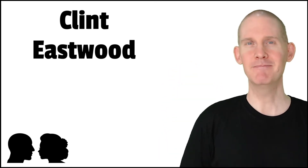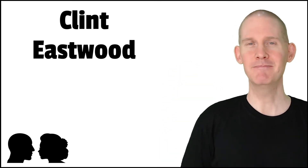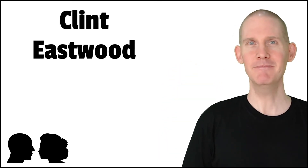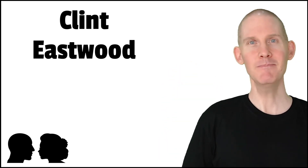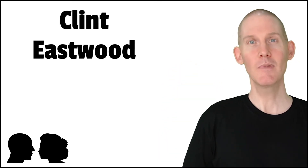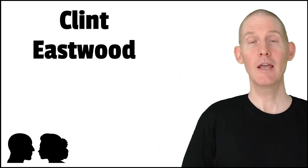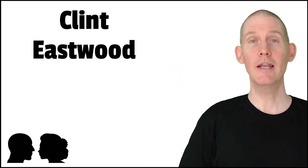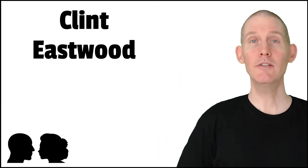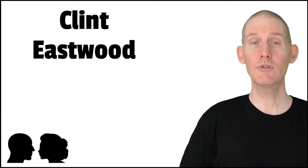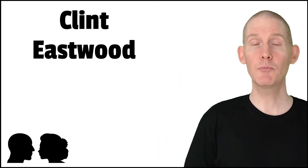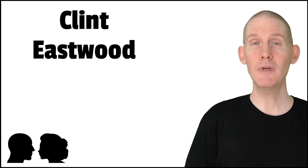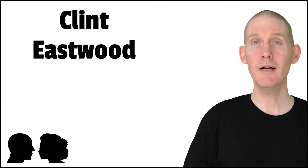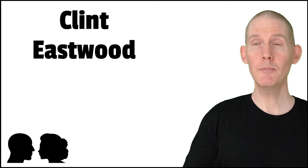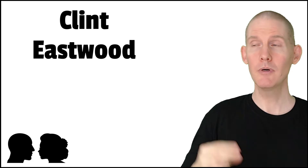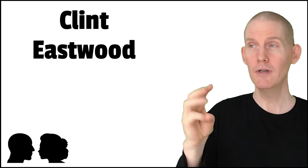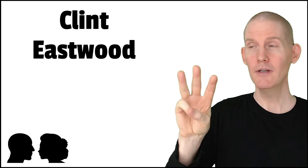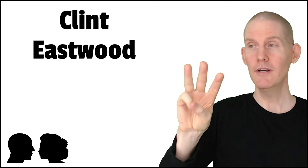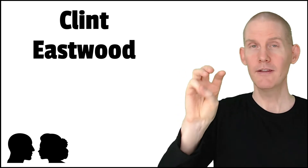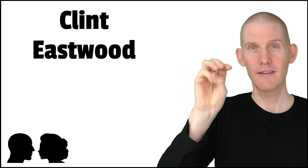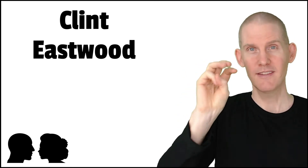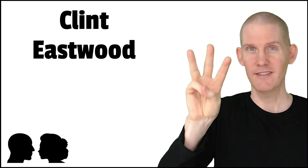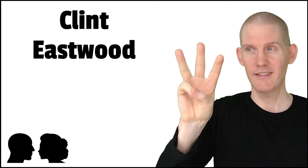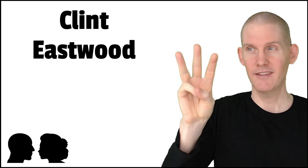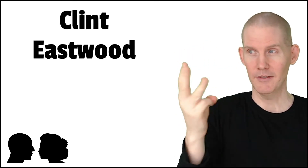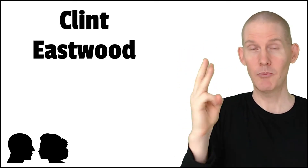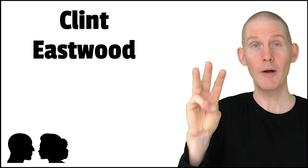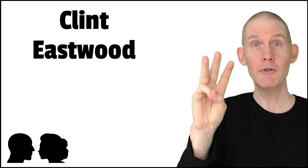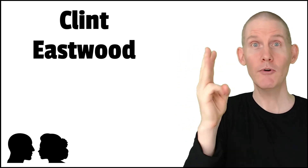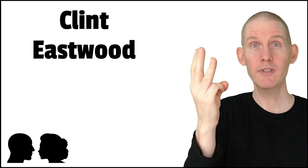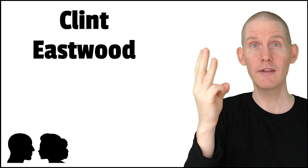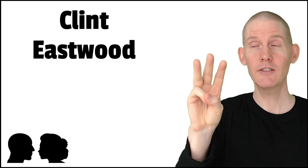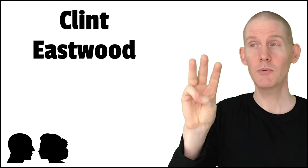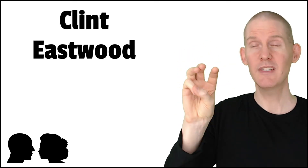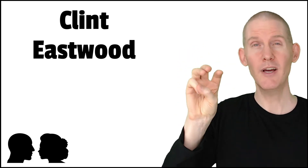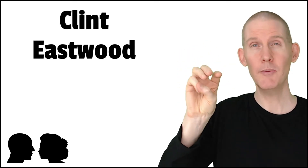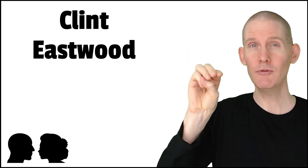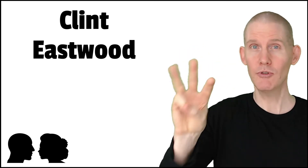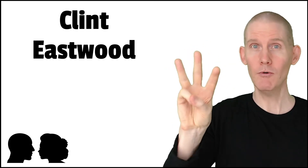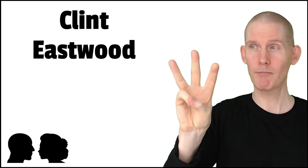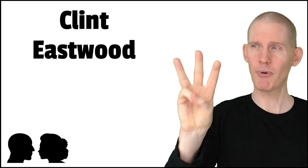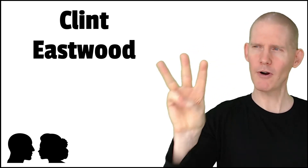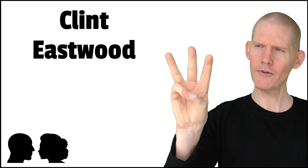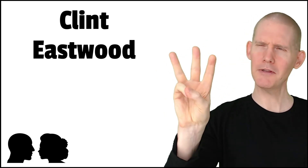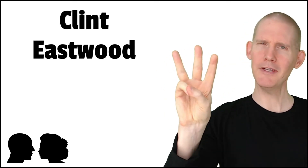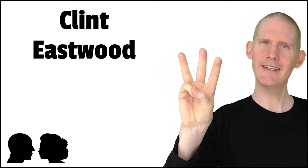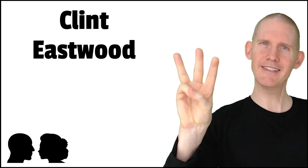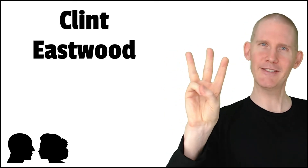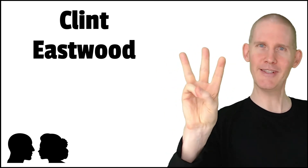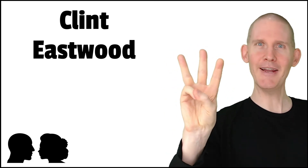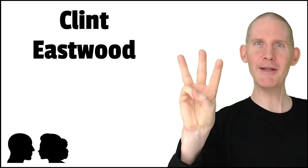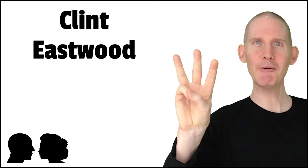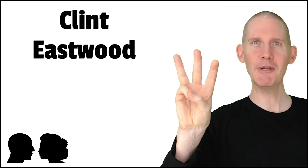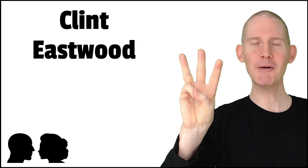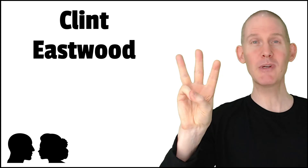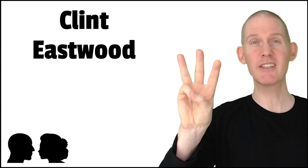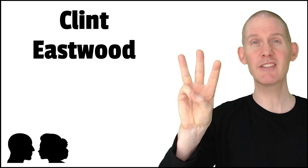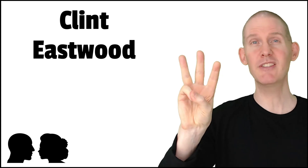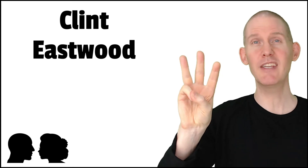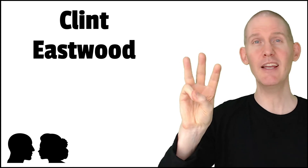And as you speed up, probably notice on this one, the W's don't perfectly stand out there because it just takes too